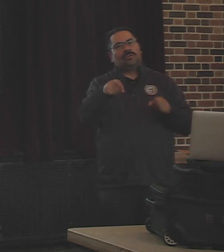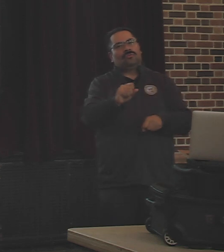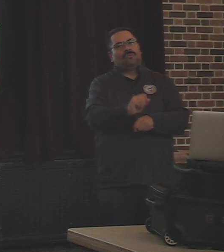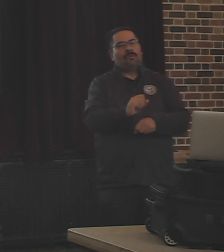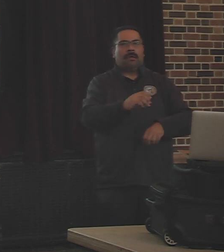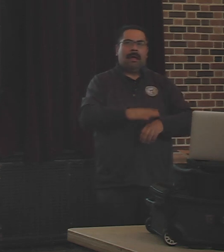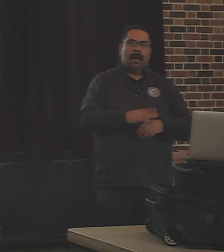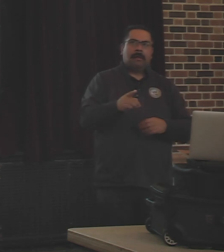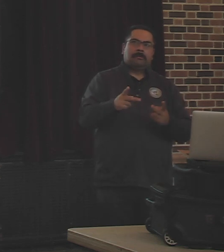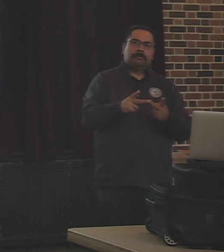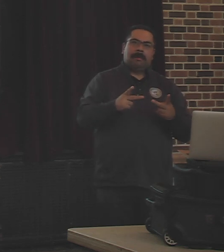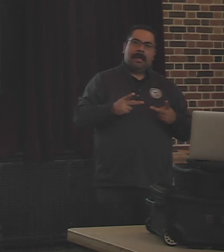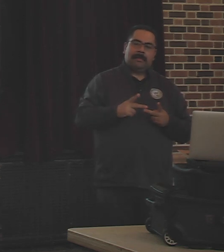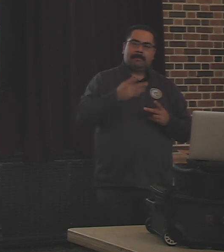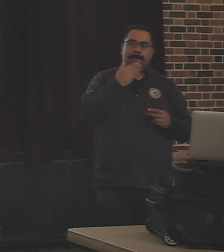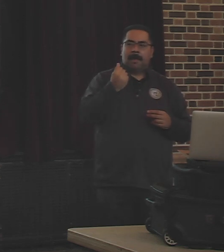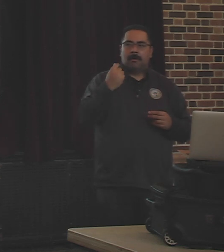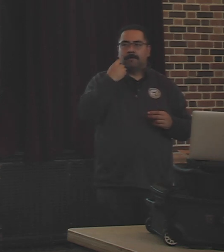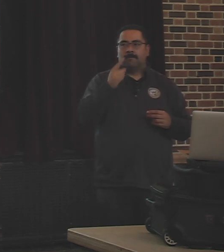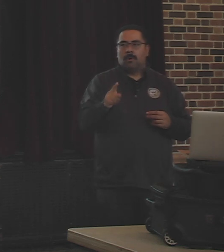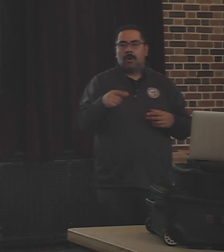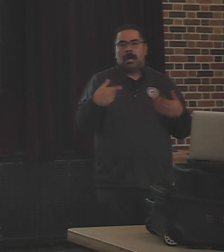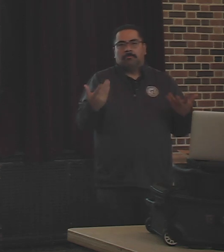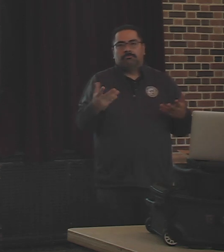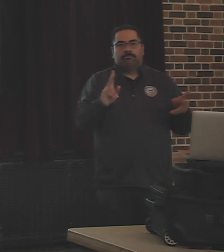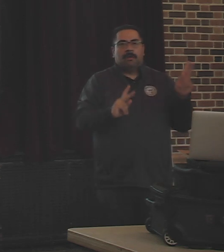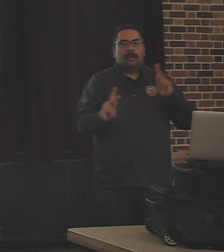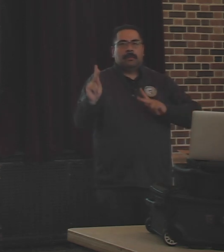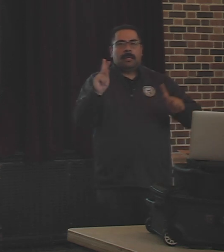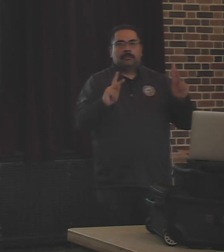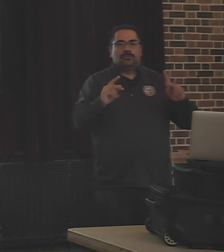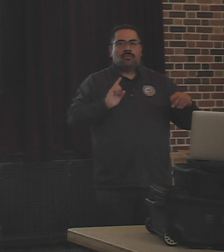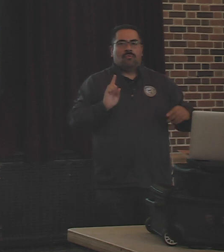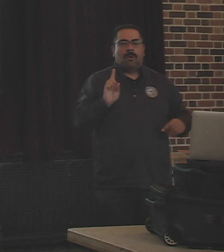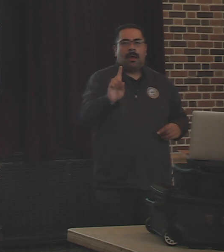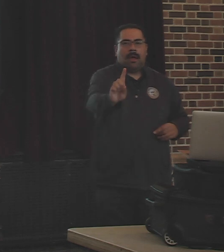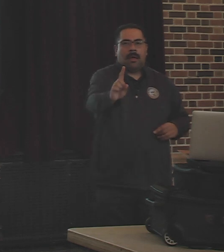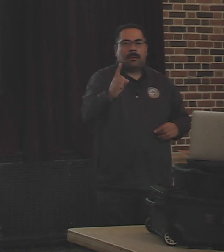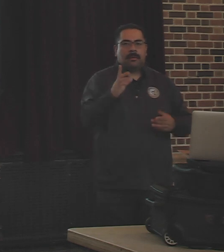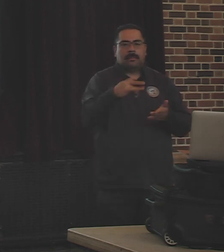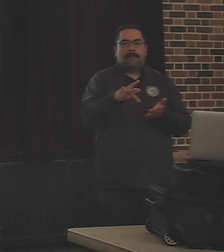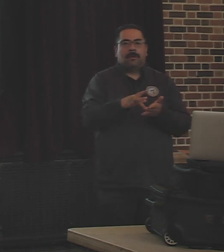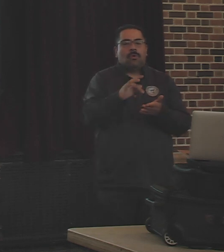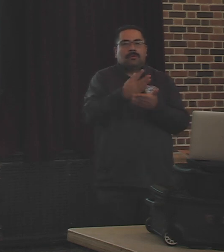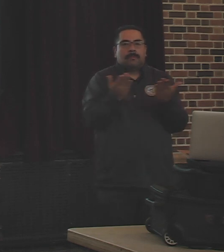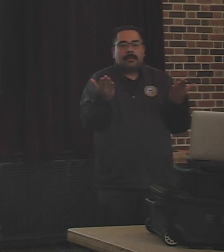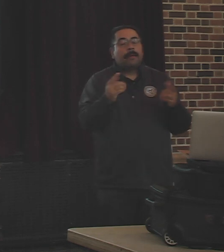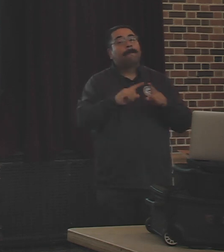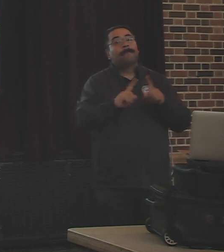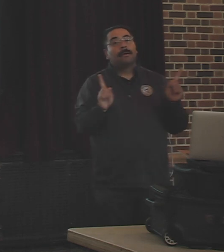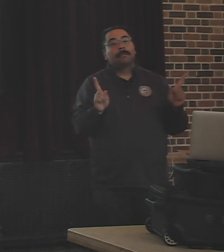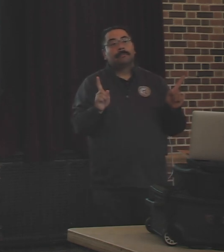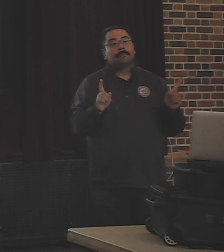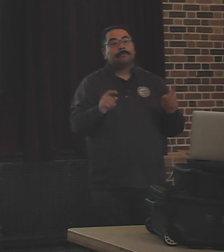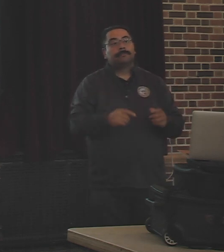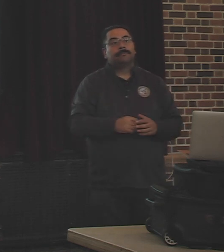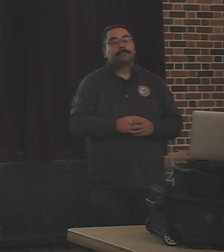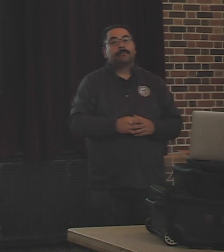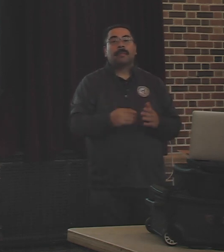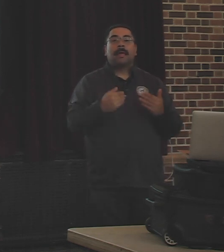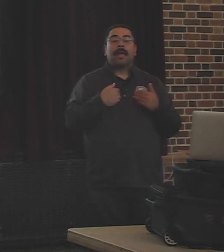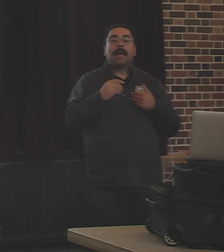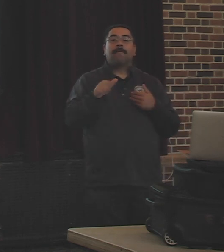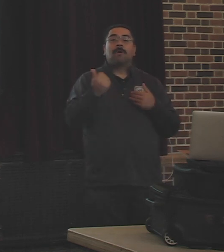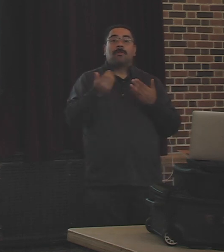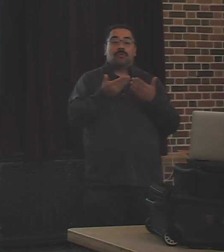on, space for pedestrian in the crosswalk in the middle or something. But there's